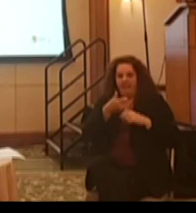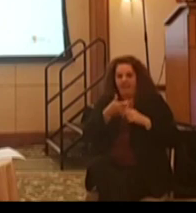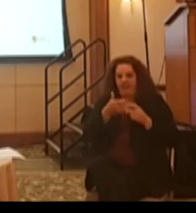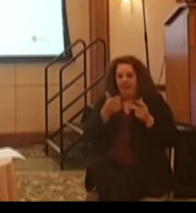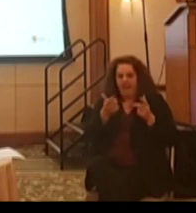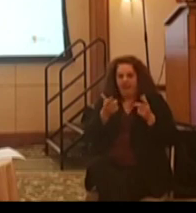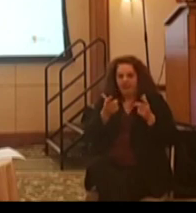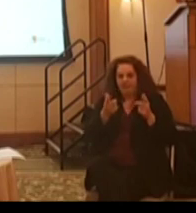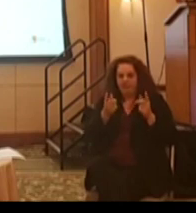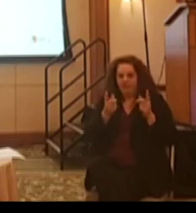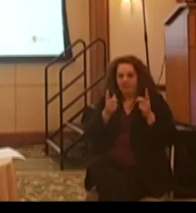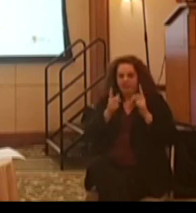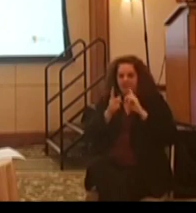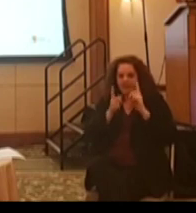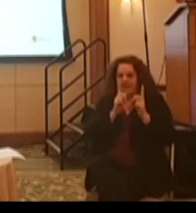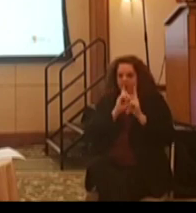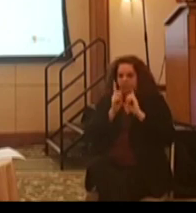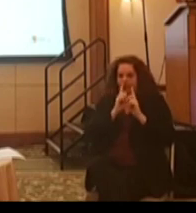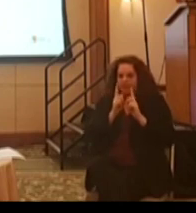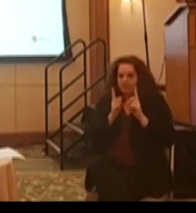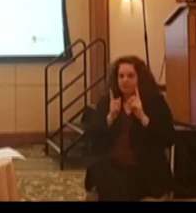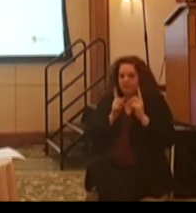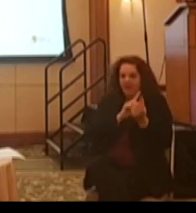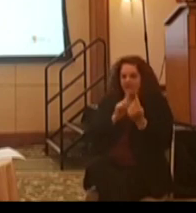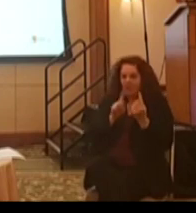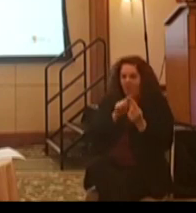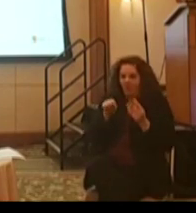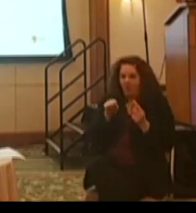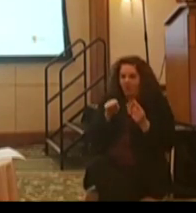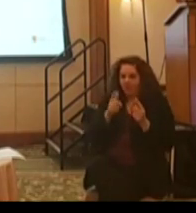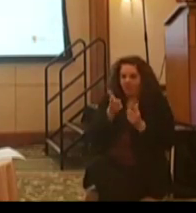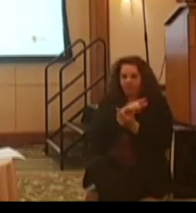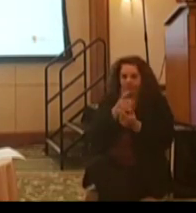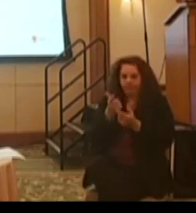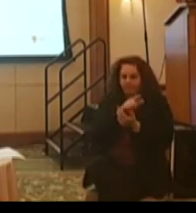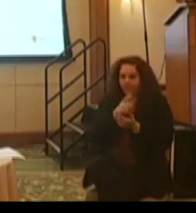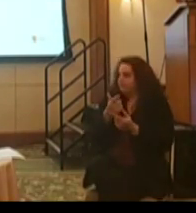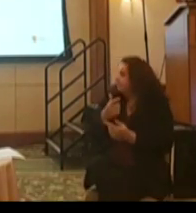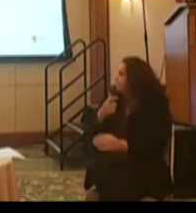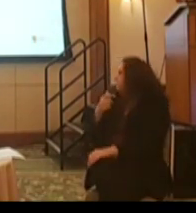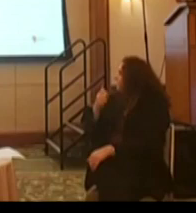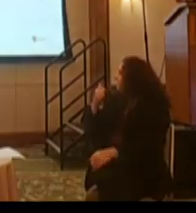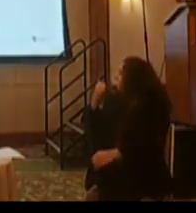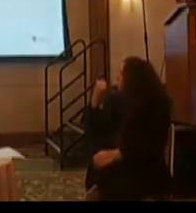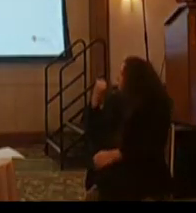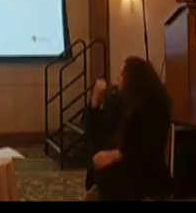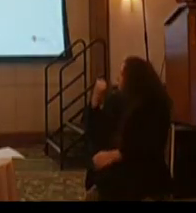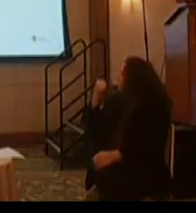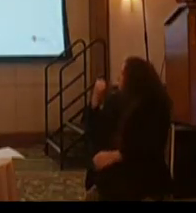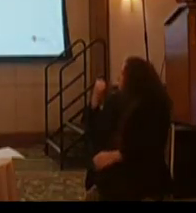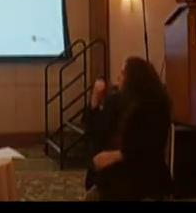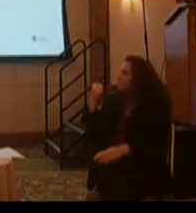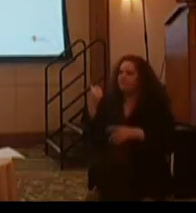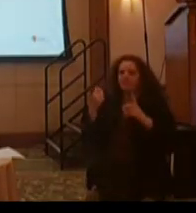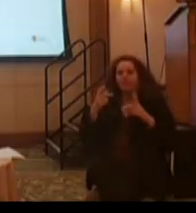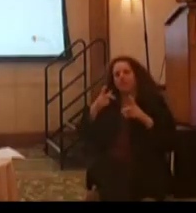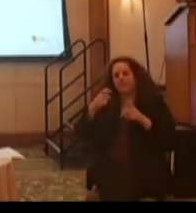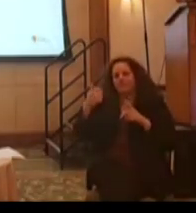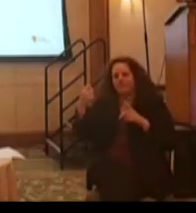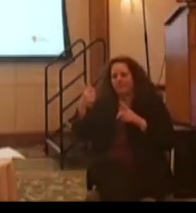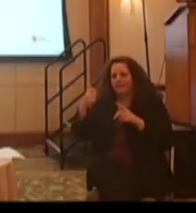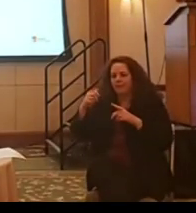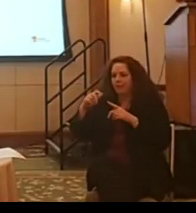Well, now in this interaction, the person on the left is not a clinician, they're a provider. And